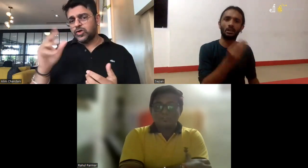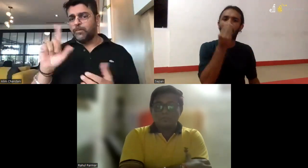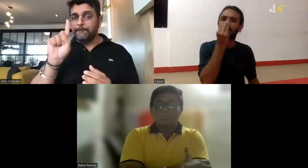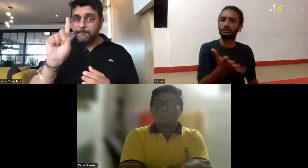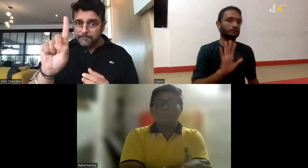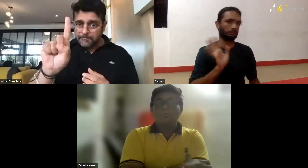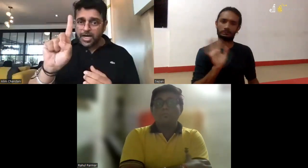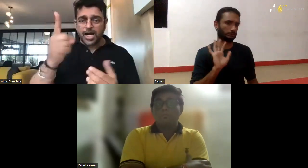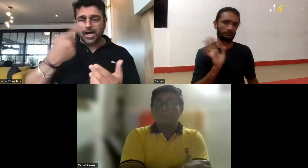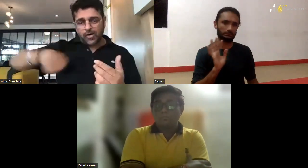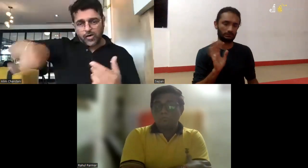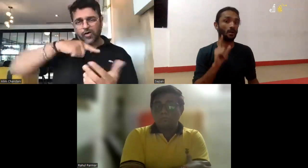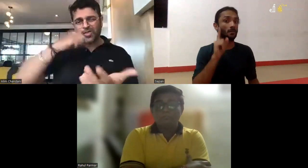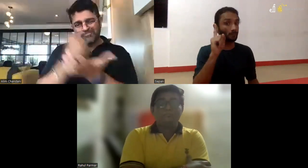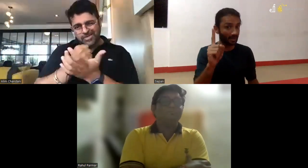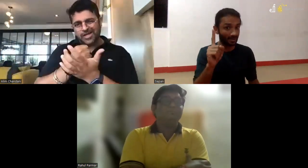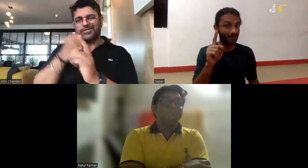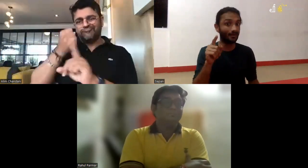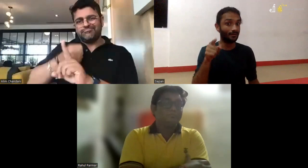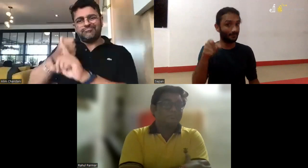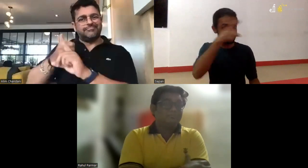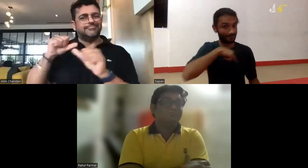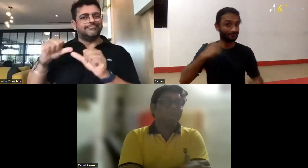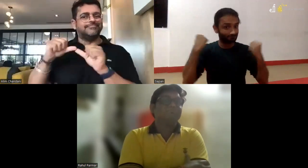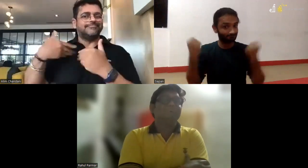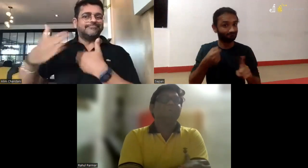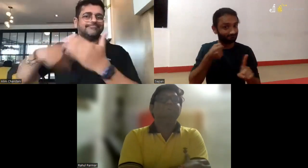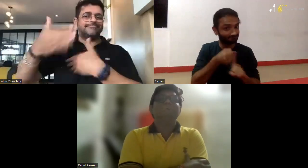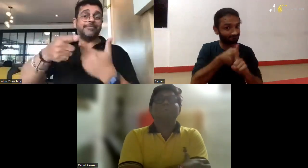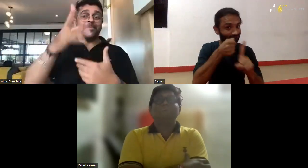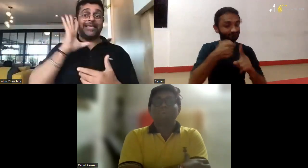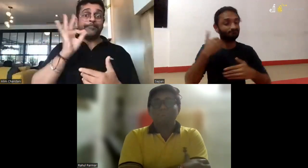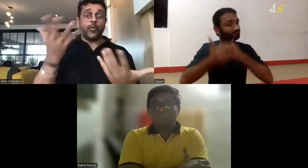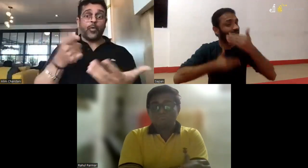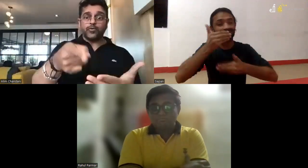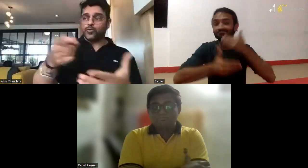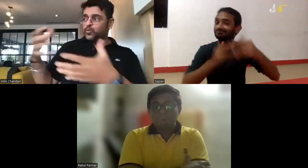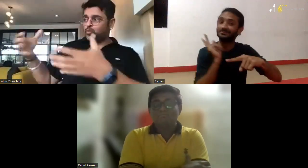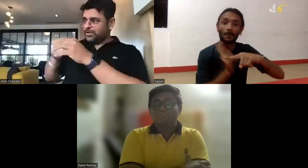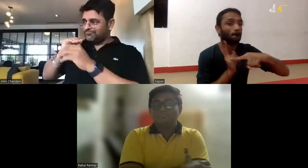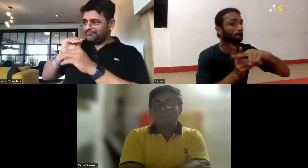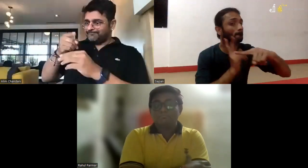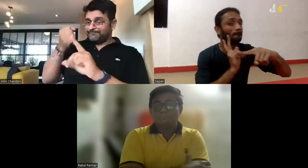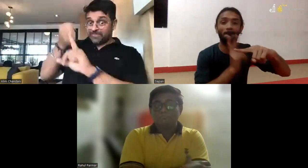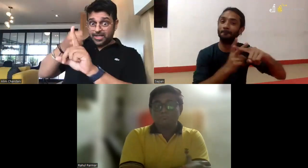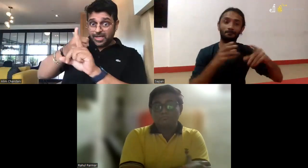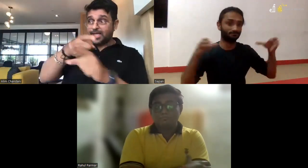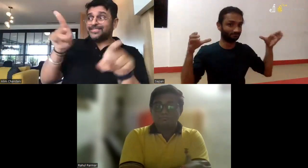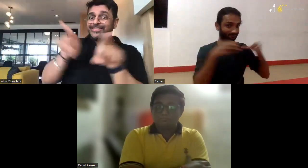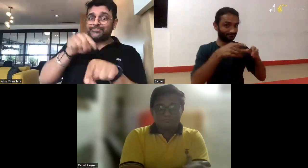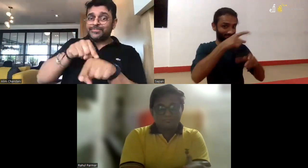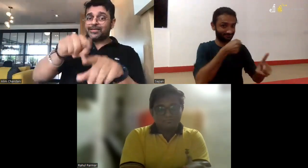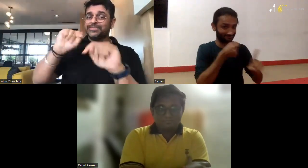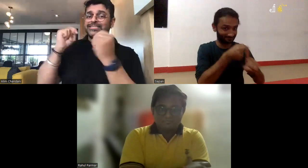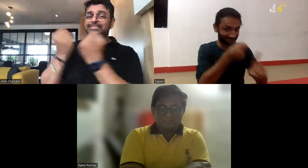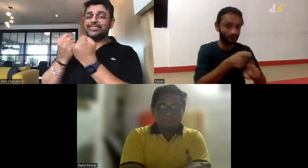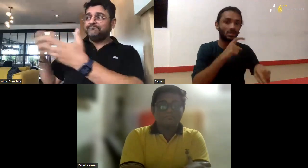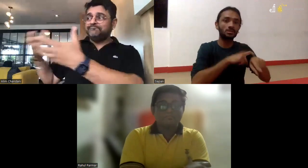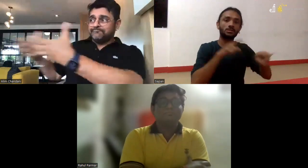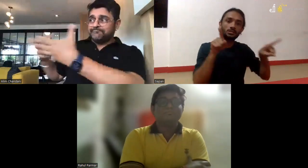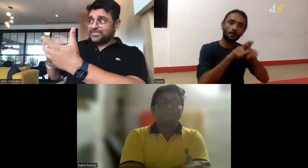you. But AIFD and also NAD, they should have a